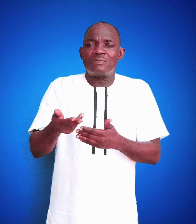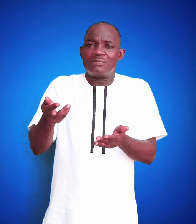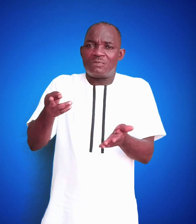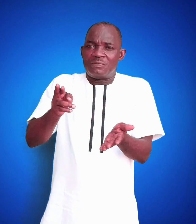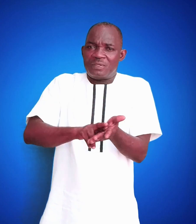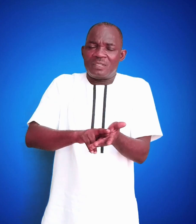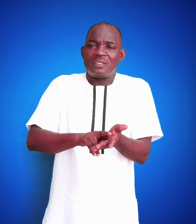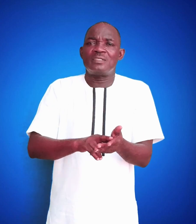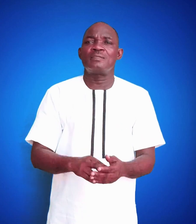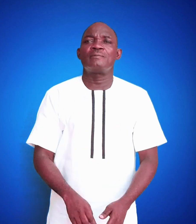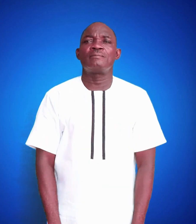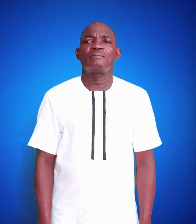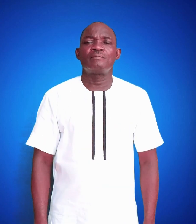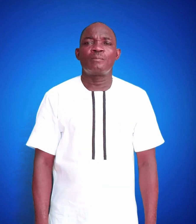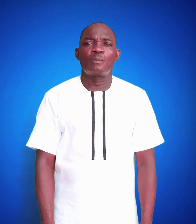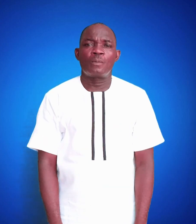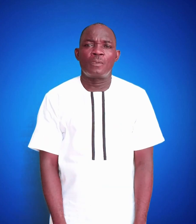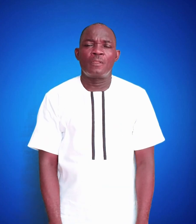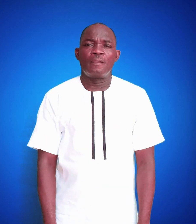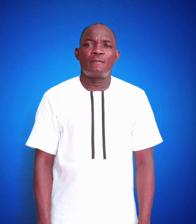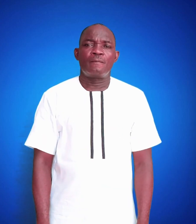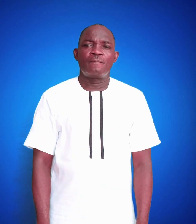registration.